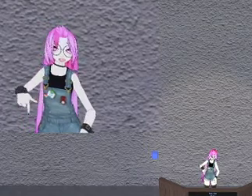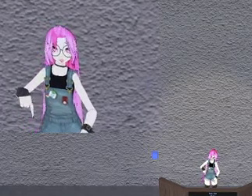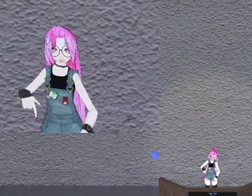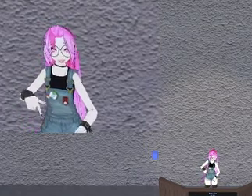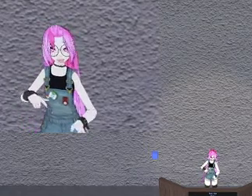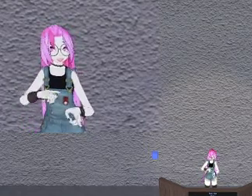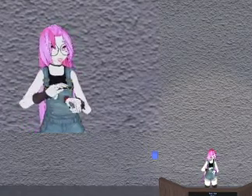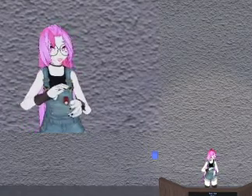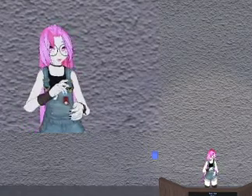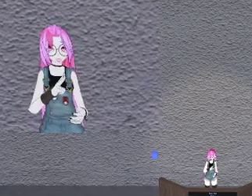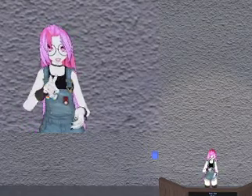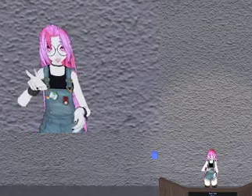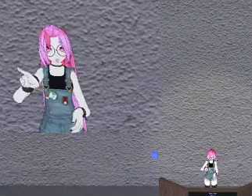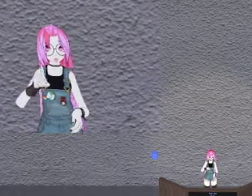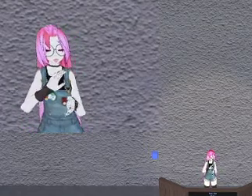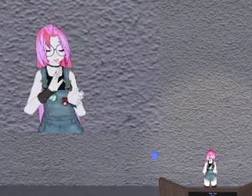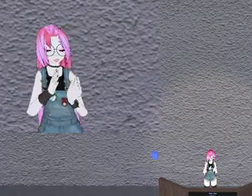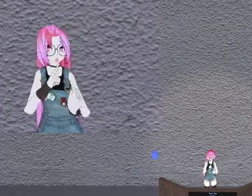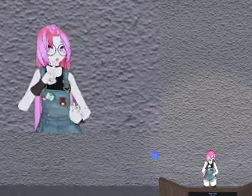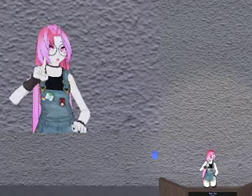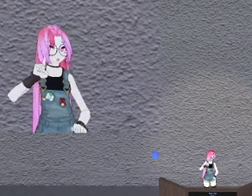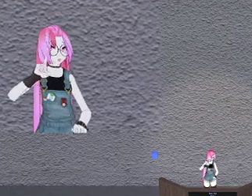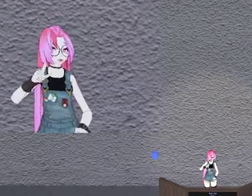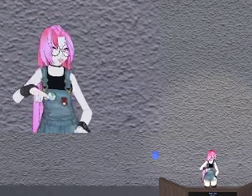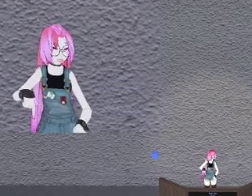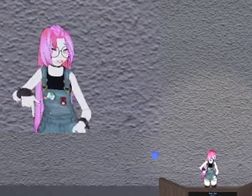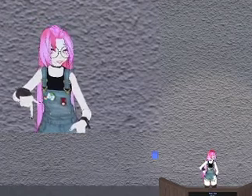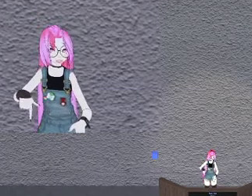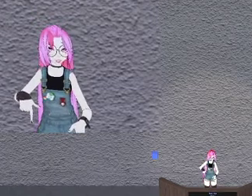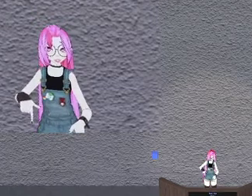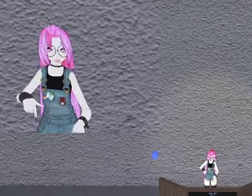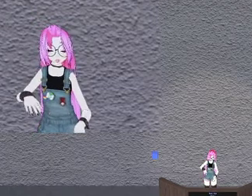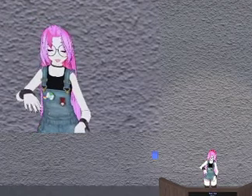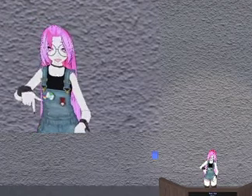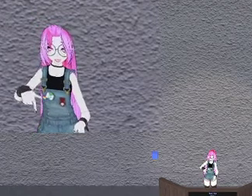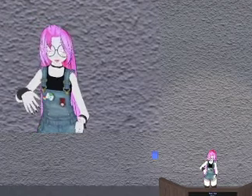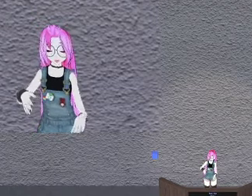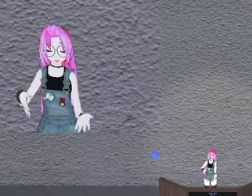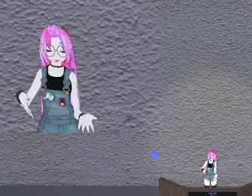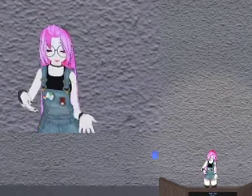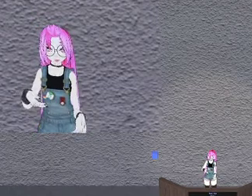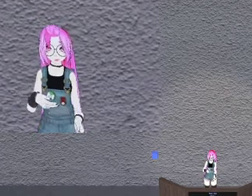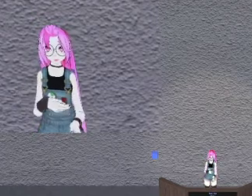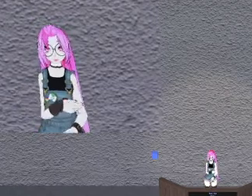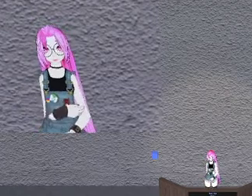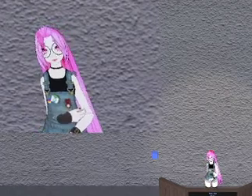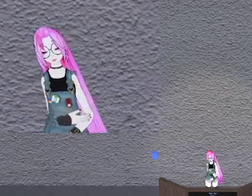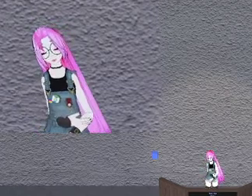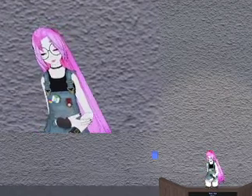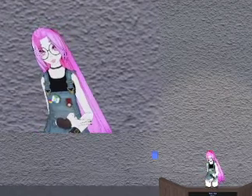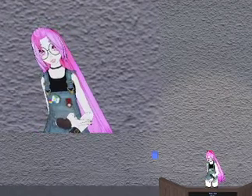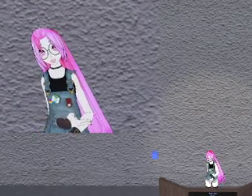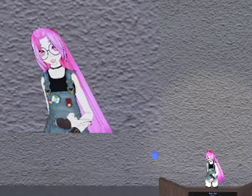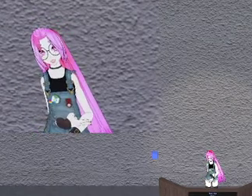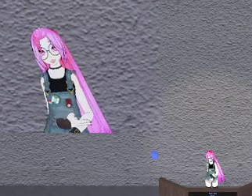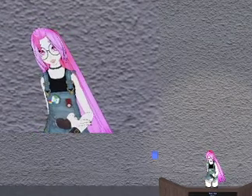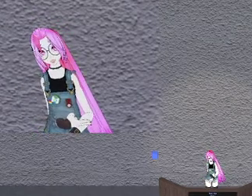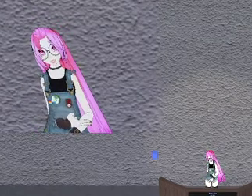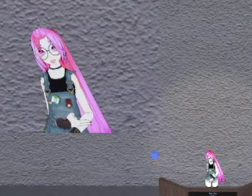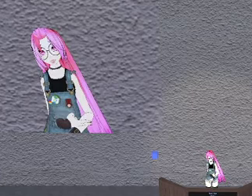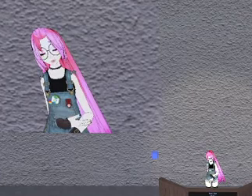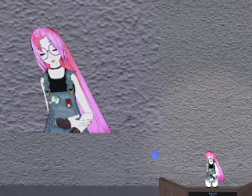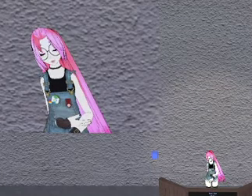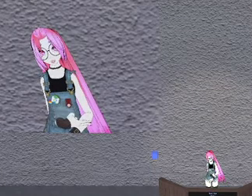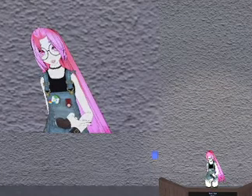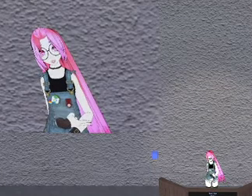it's late. She became deaf late. She was a late deaf person. Yeah. And I also see you're